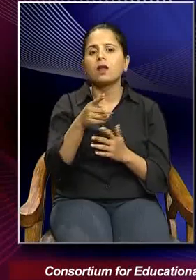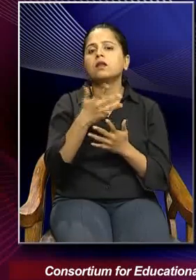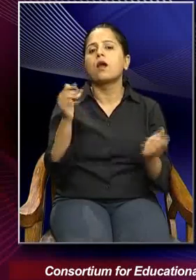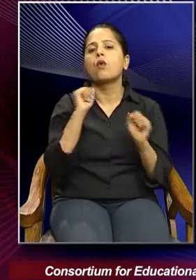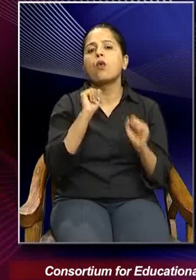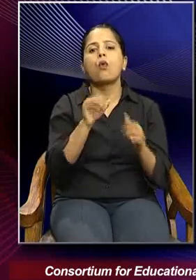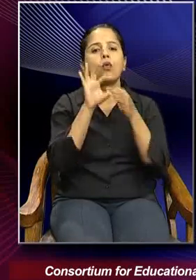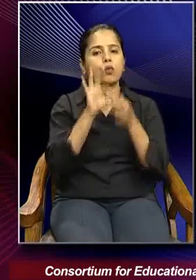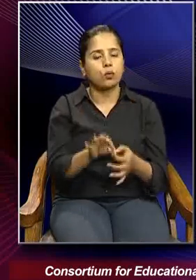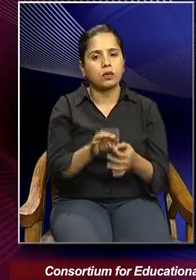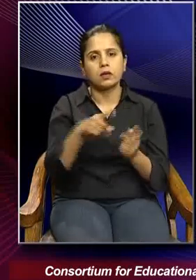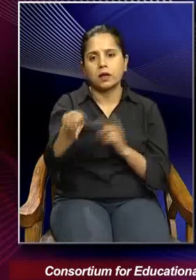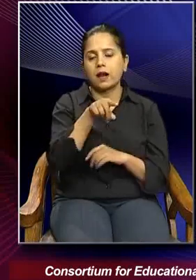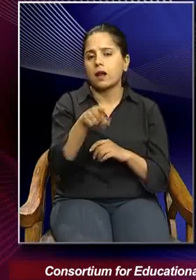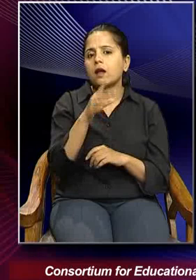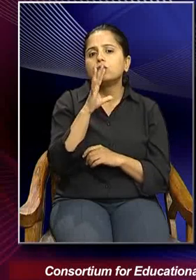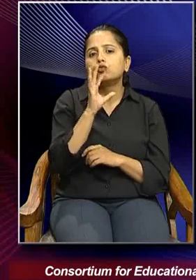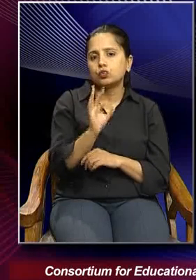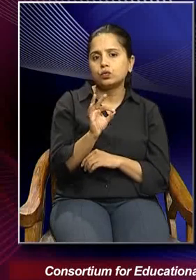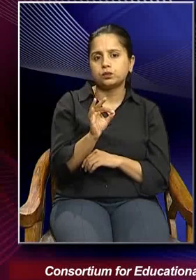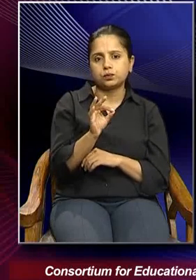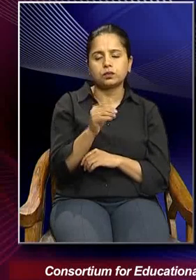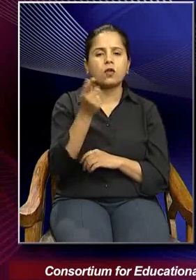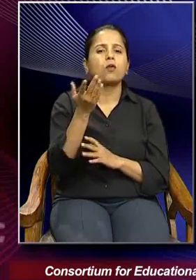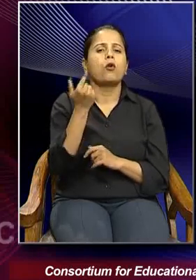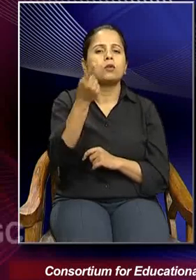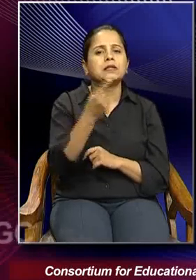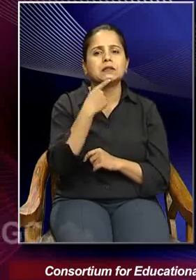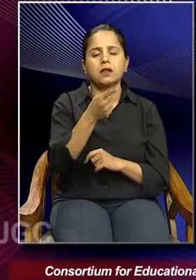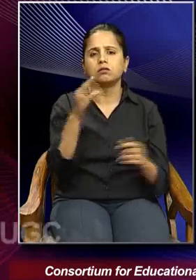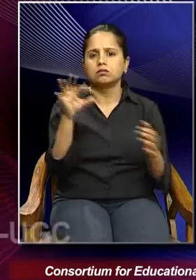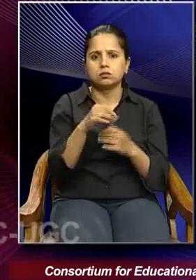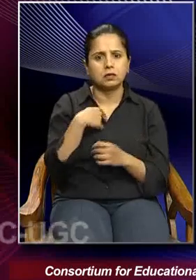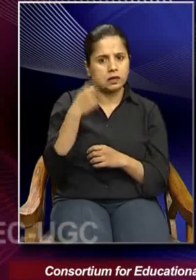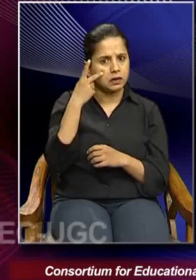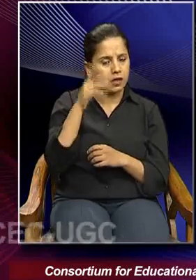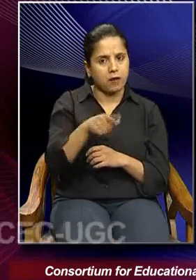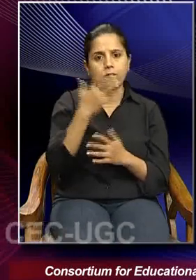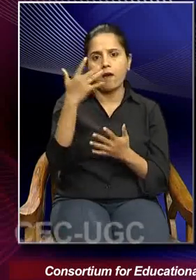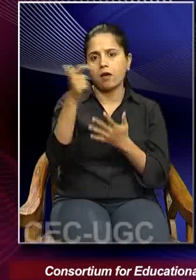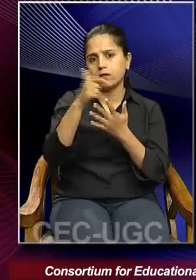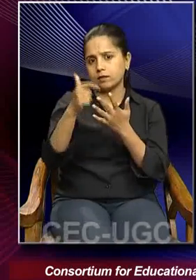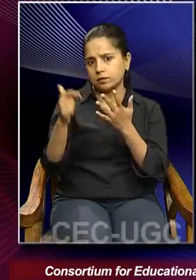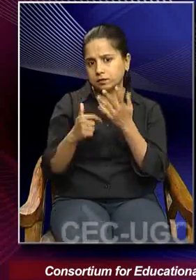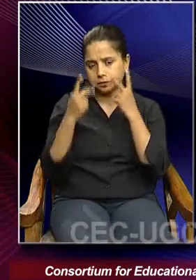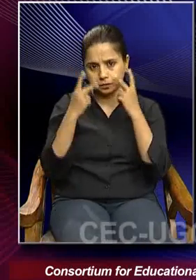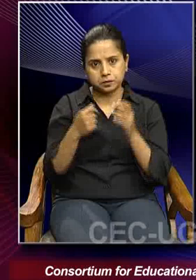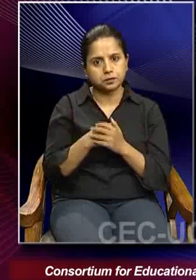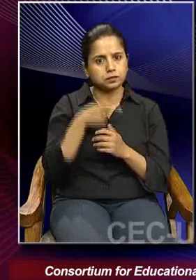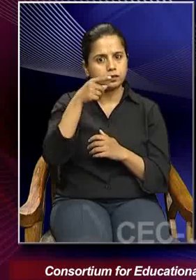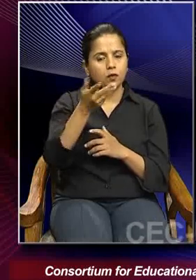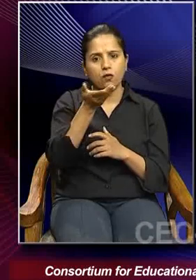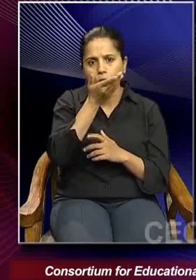elements, they in fact you can say are related to these 5 earth,